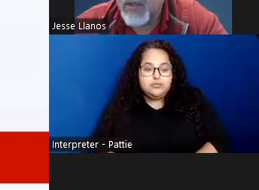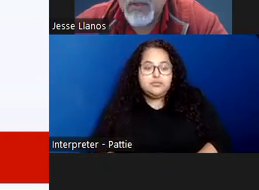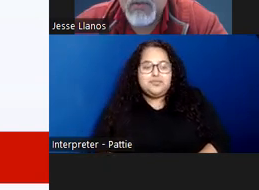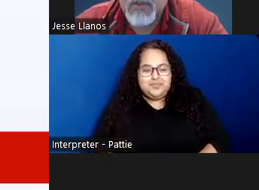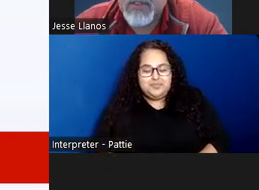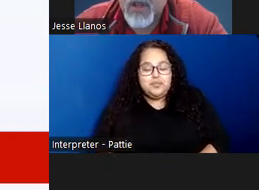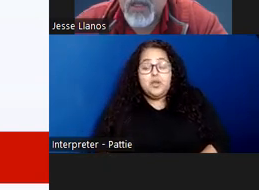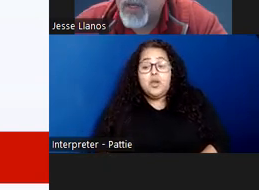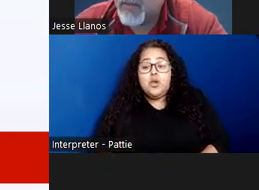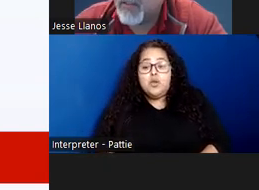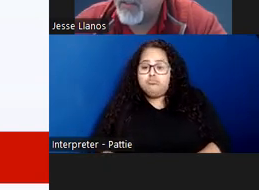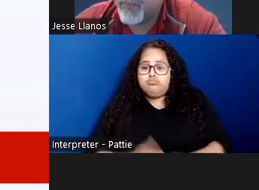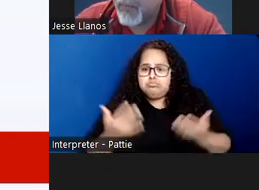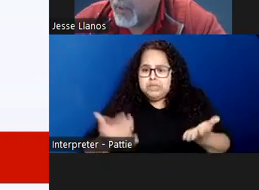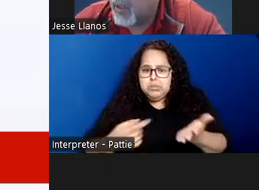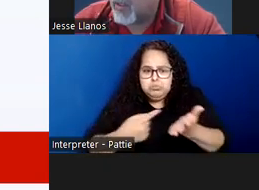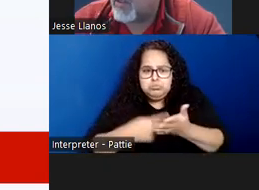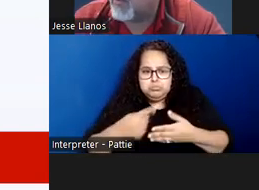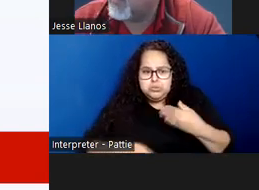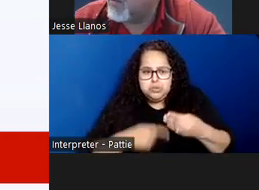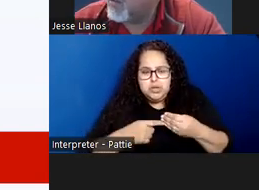Okay, so let's talk about